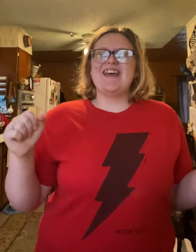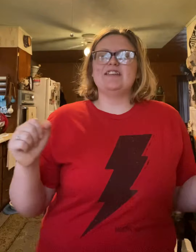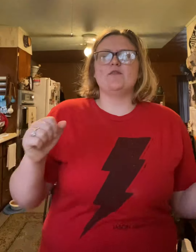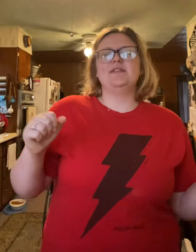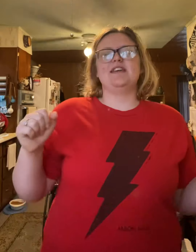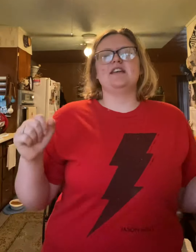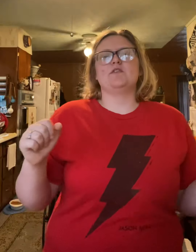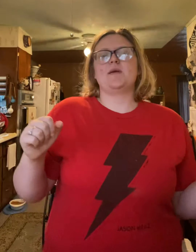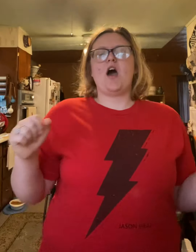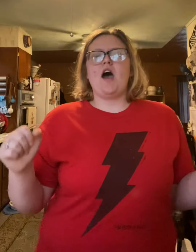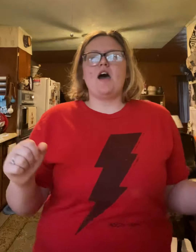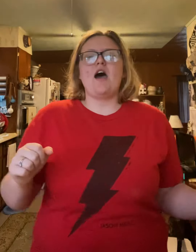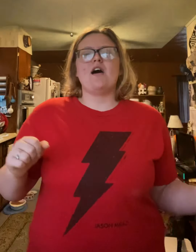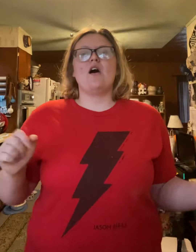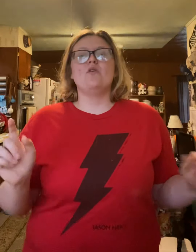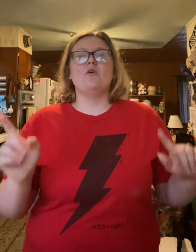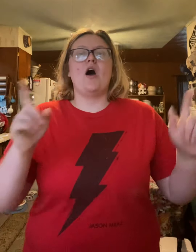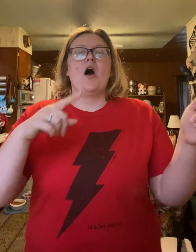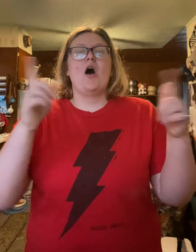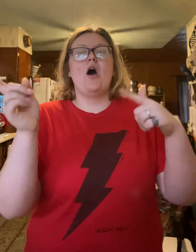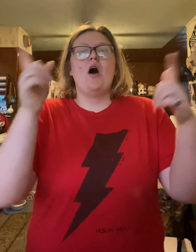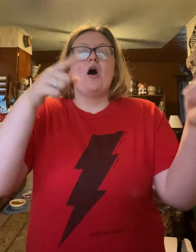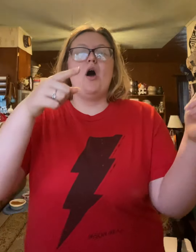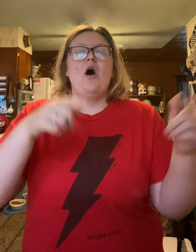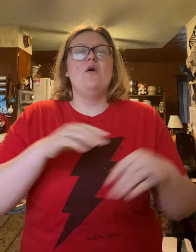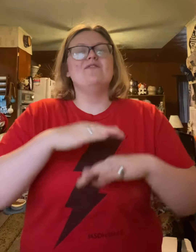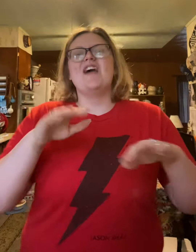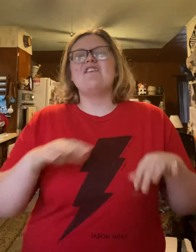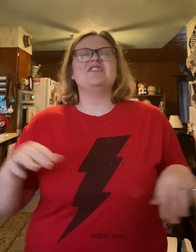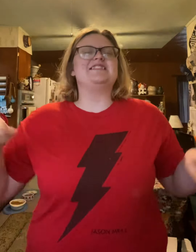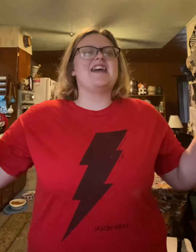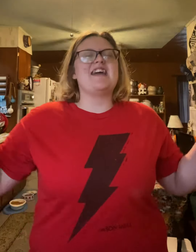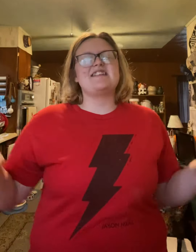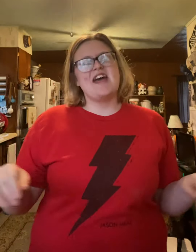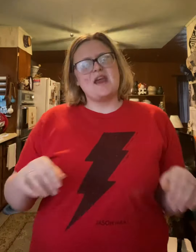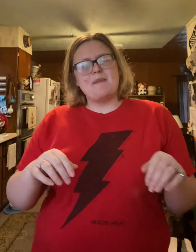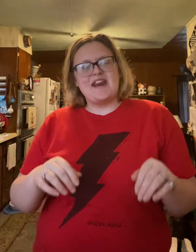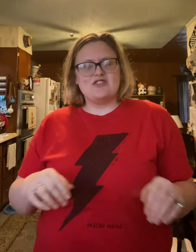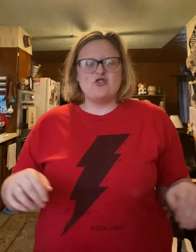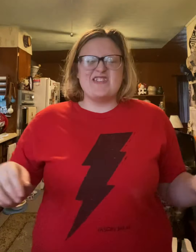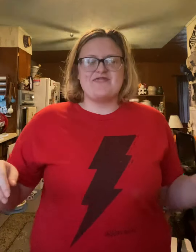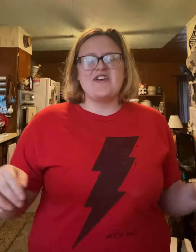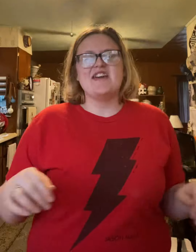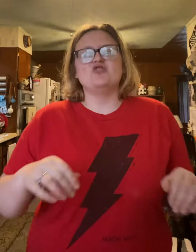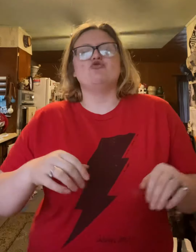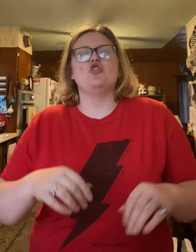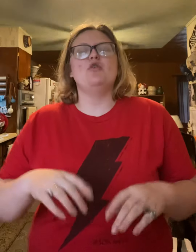for me, dance for me, oh, oh, oh, oh. I've never seen anybody do the things you do before.